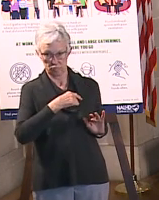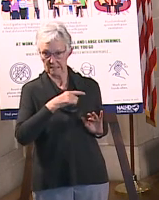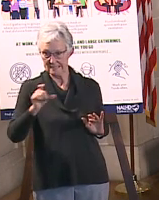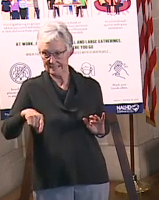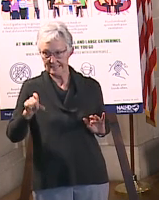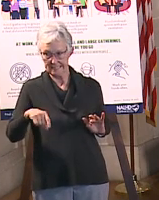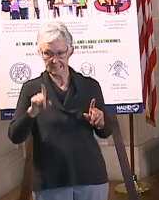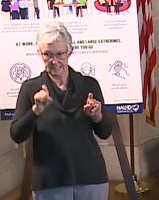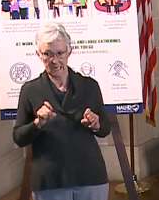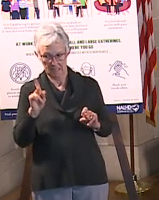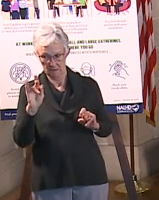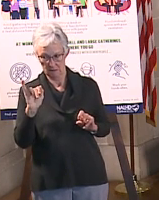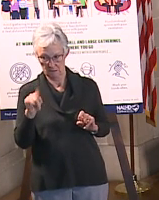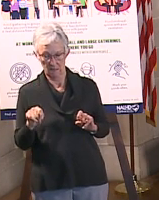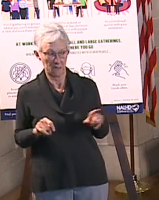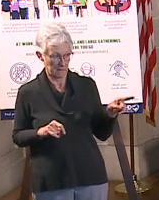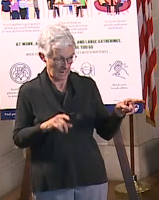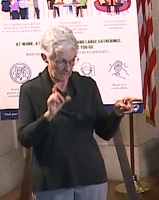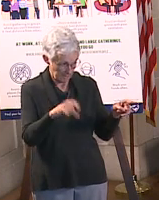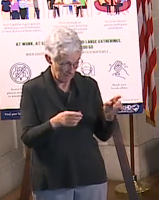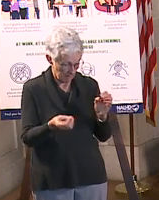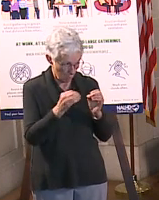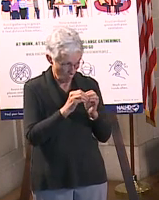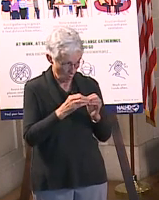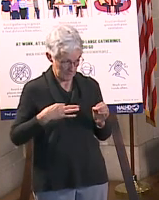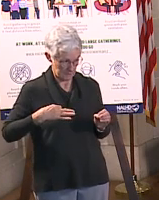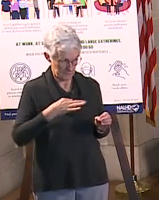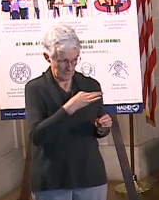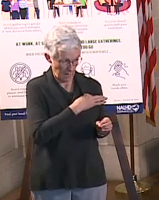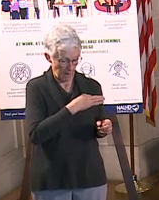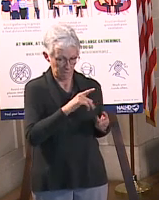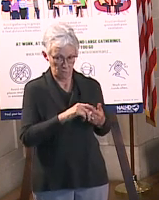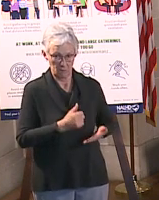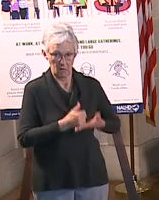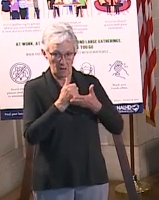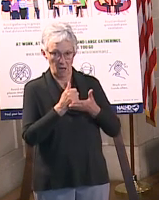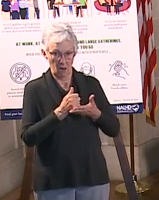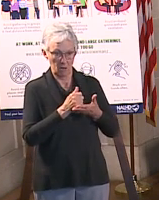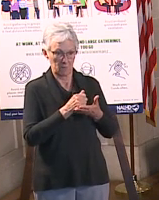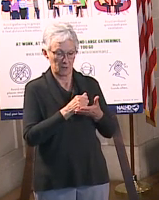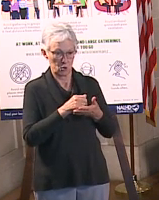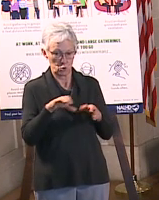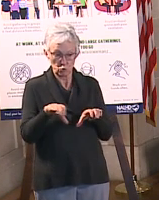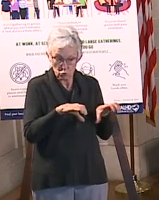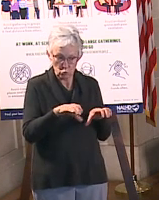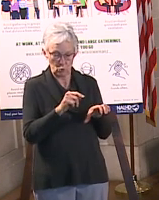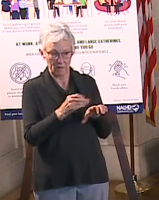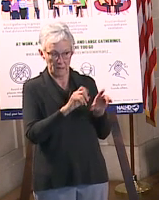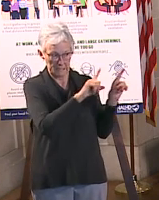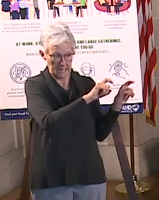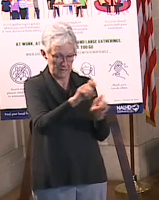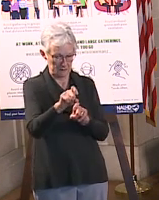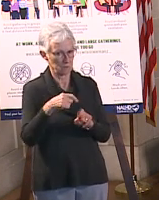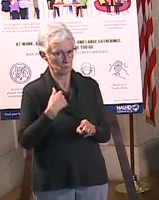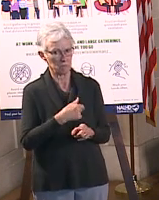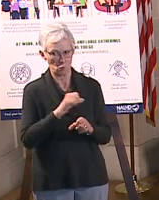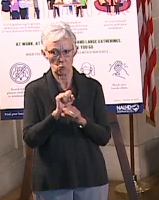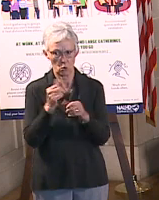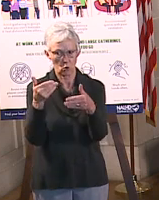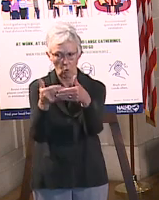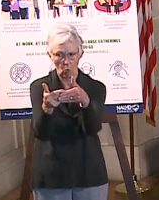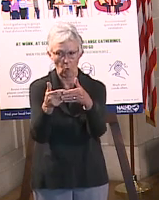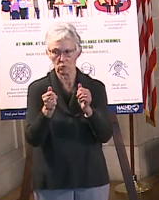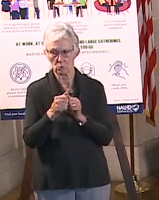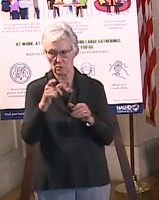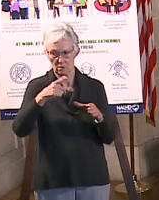need additional staffing to help collect those specimens, we can also assist with that. So we've worked very closely with the homeless